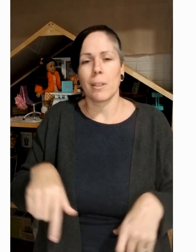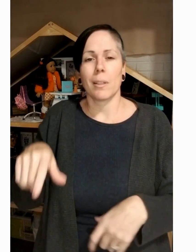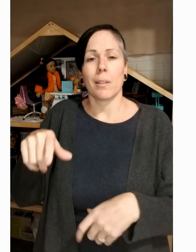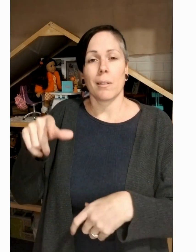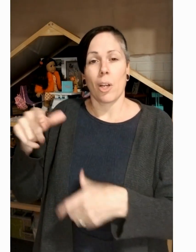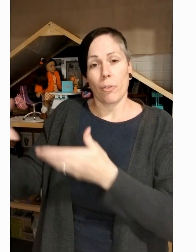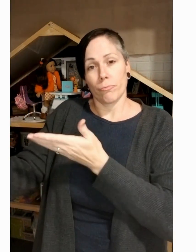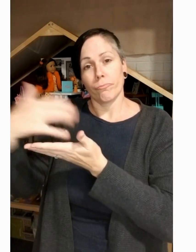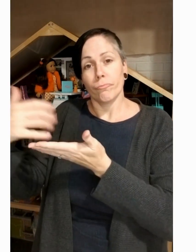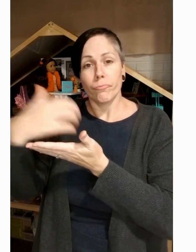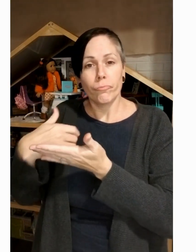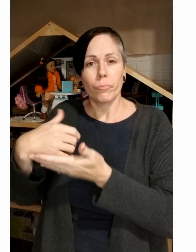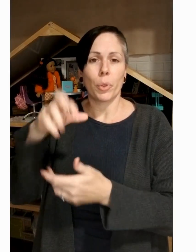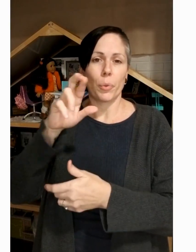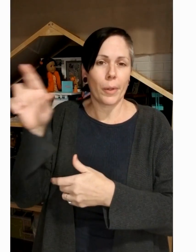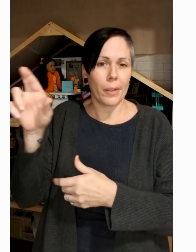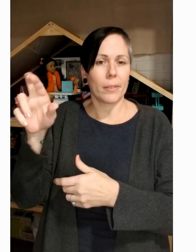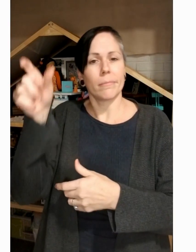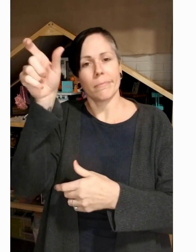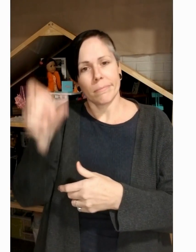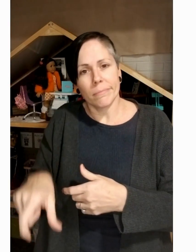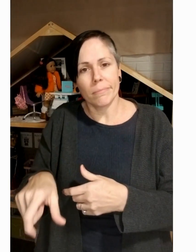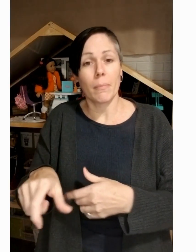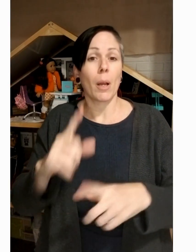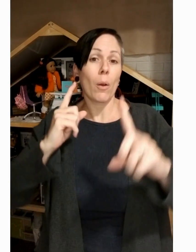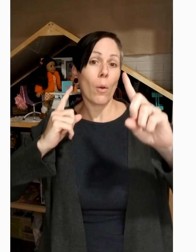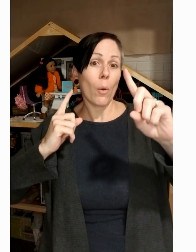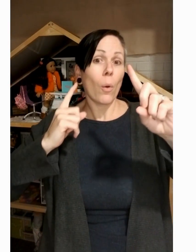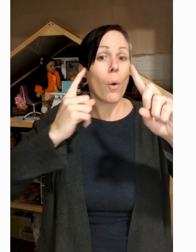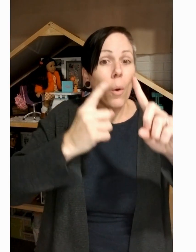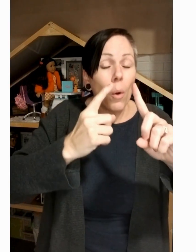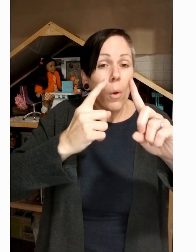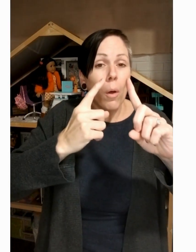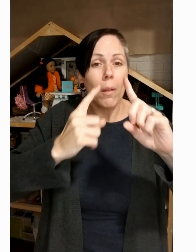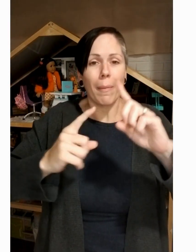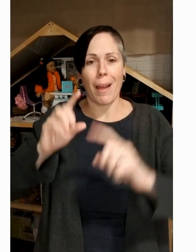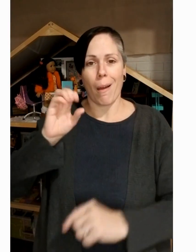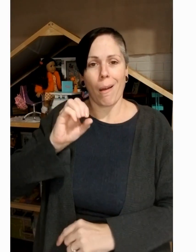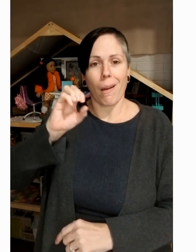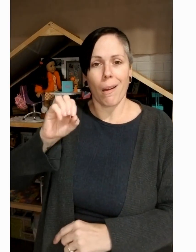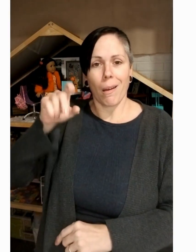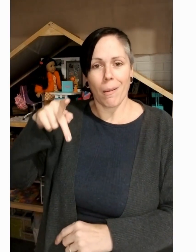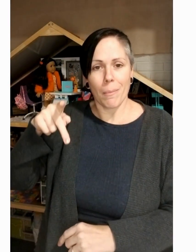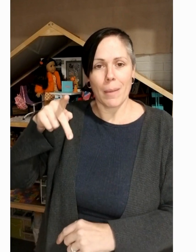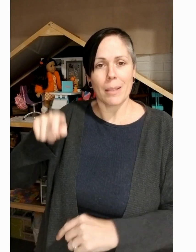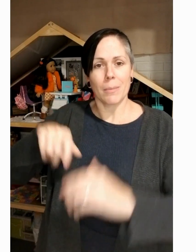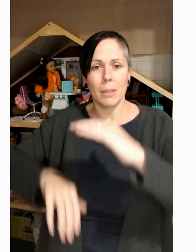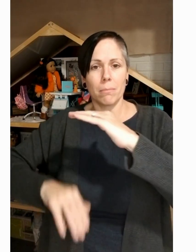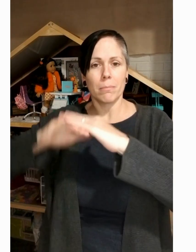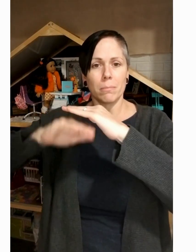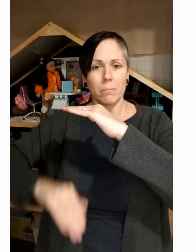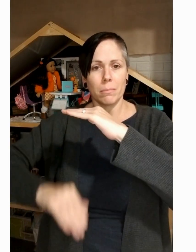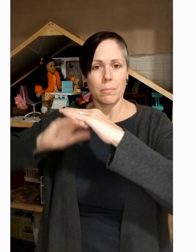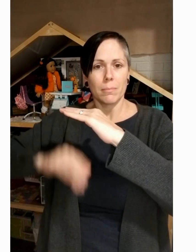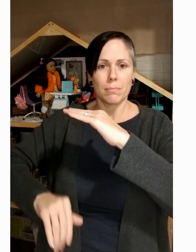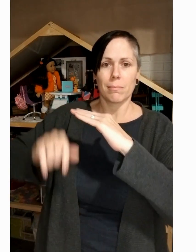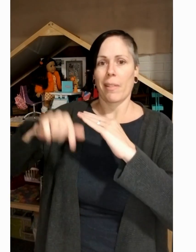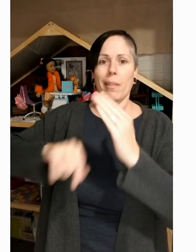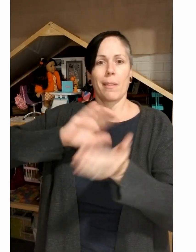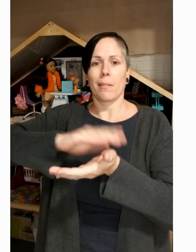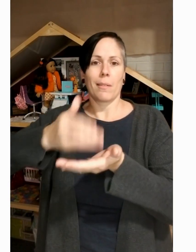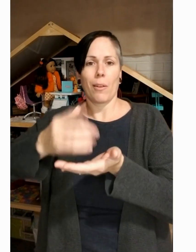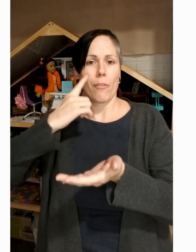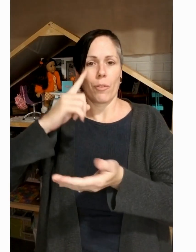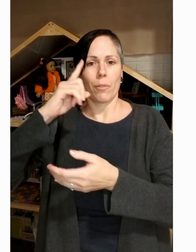things. And my goal is like my out of pocket needs to be under XYZ amount for the